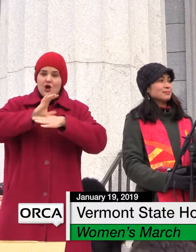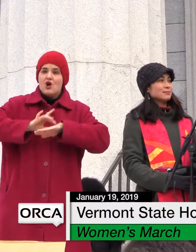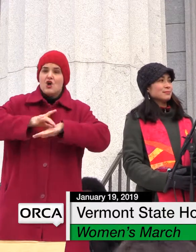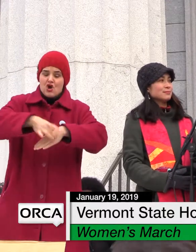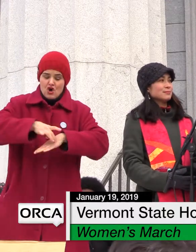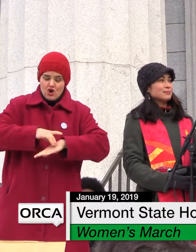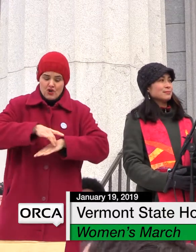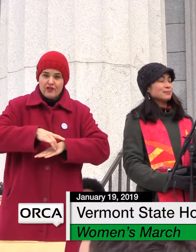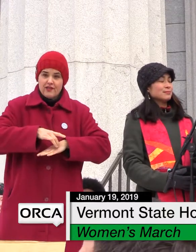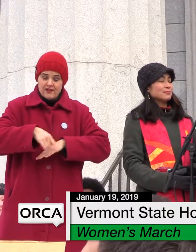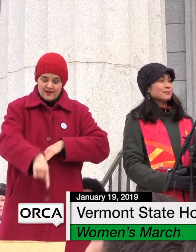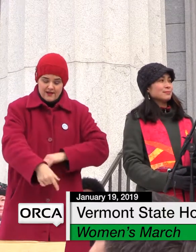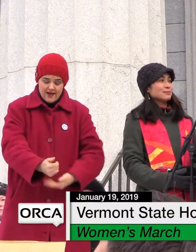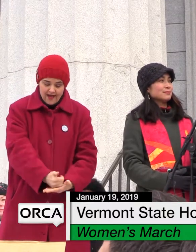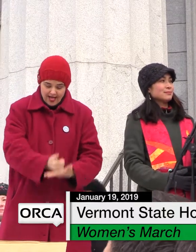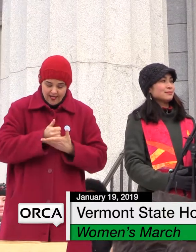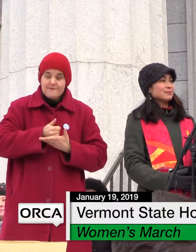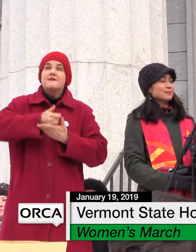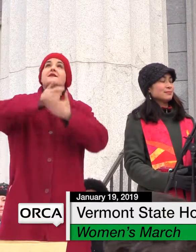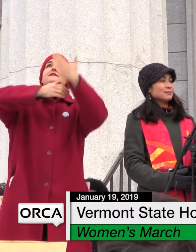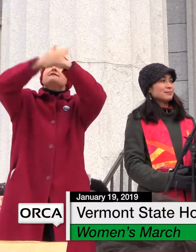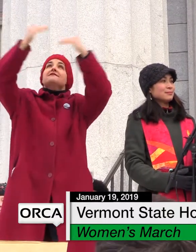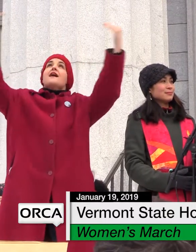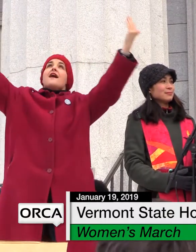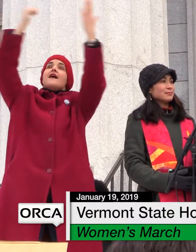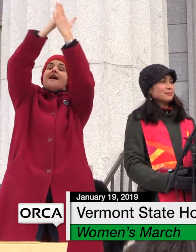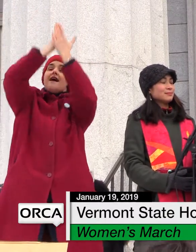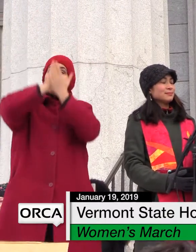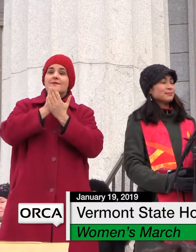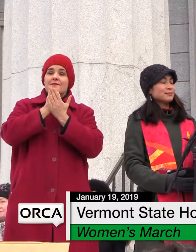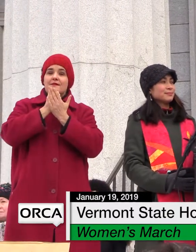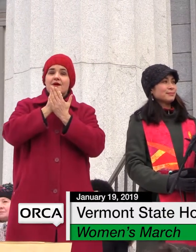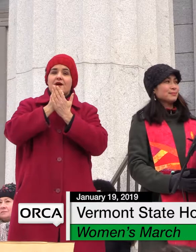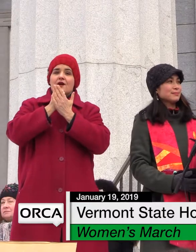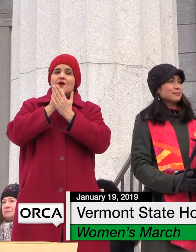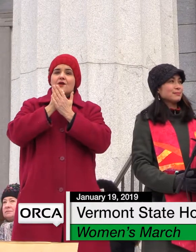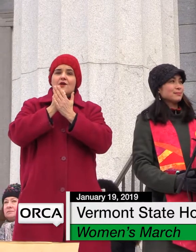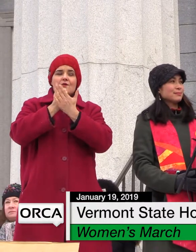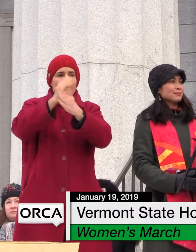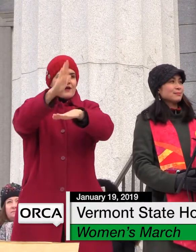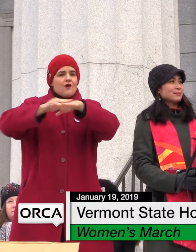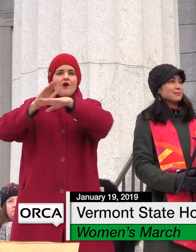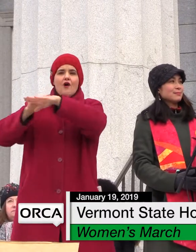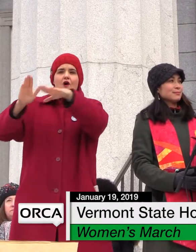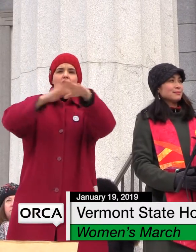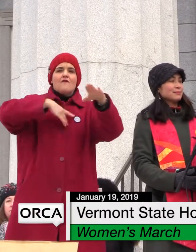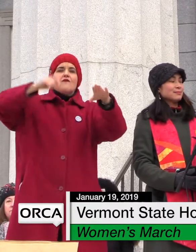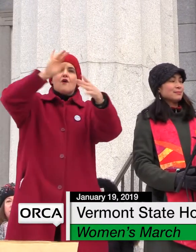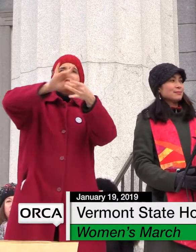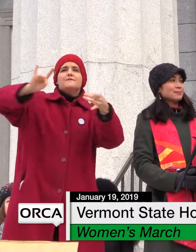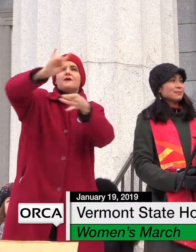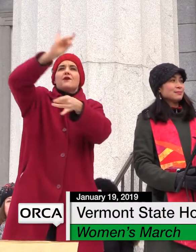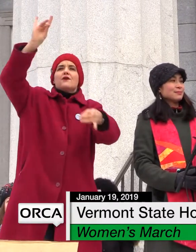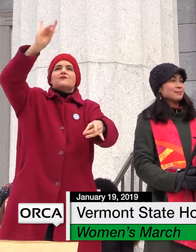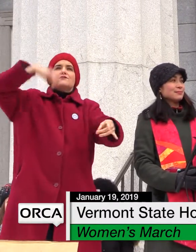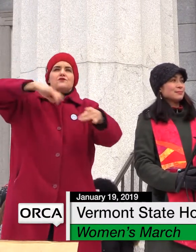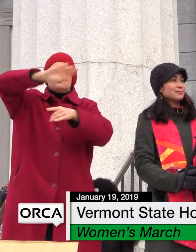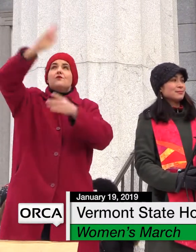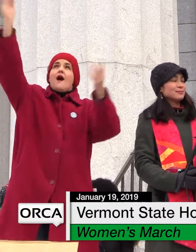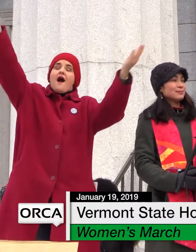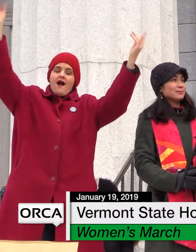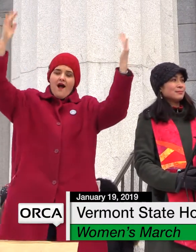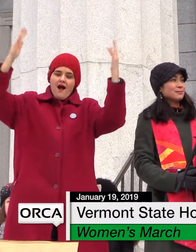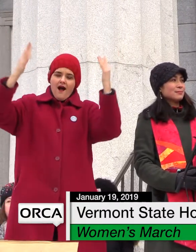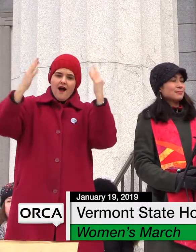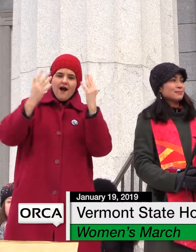sky above, and we call on all that is sacred to encircle us this day and provide us the power